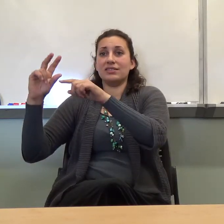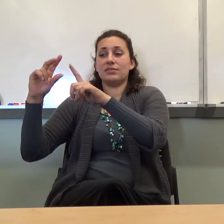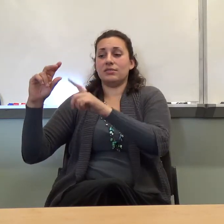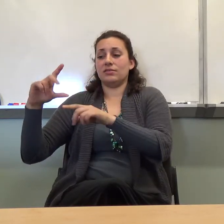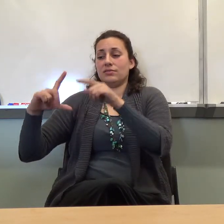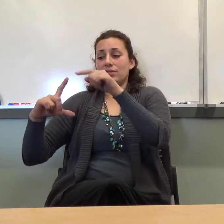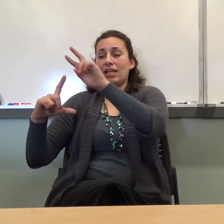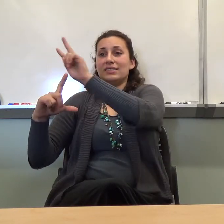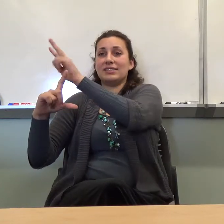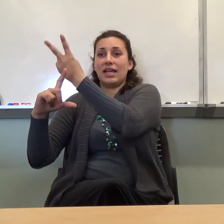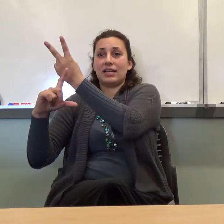have a scientific,